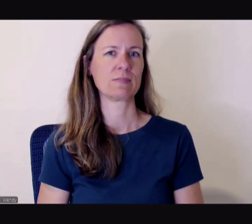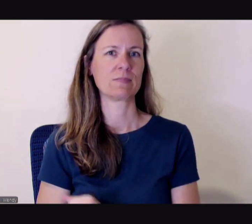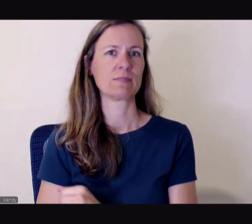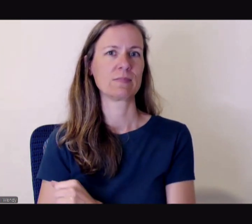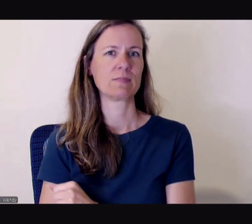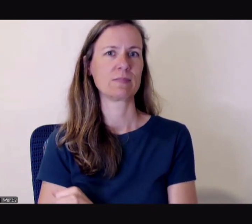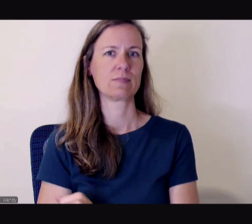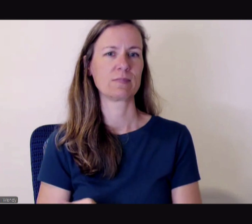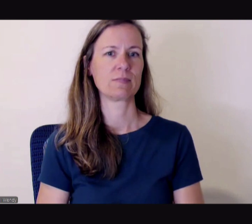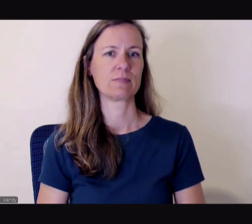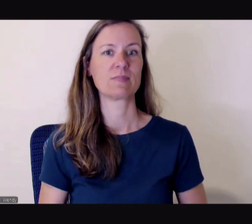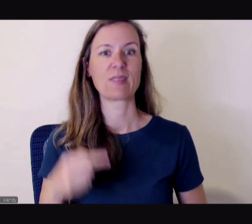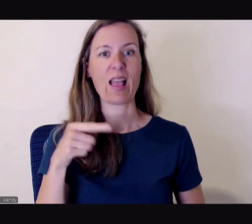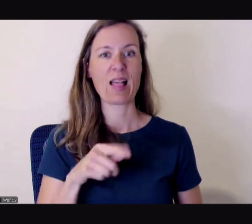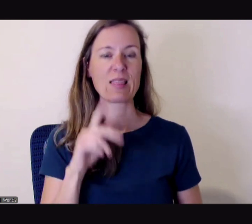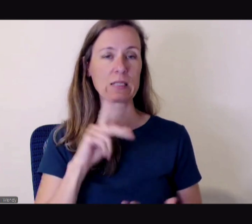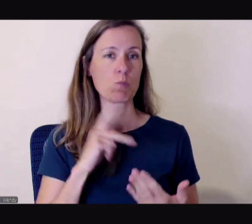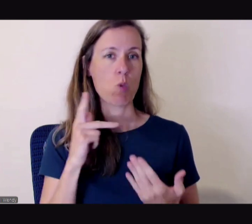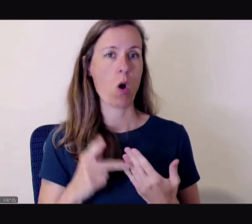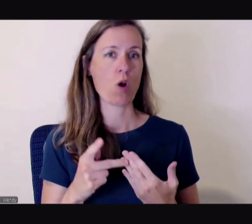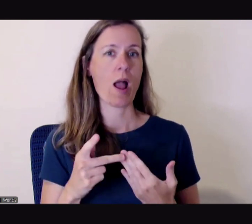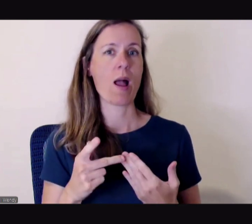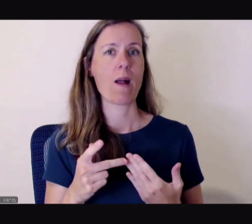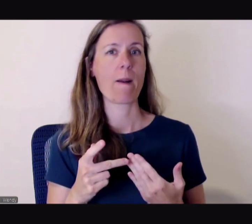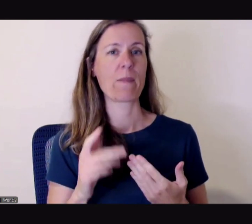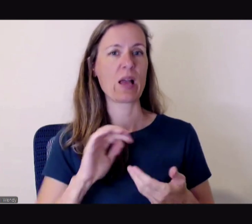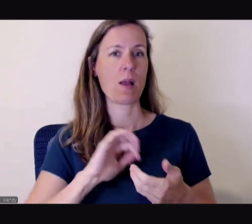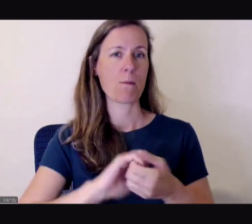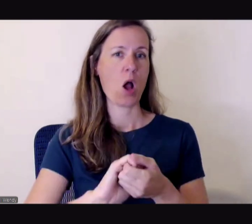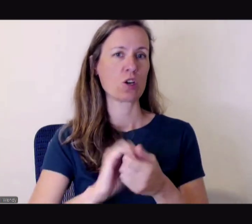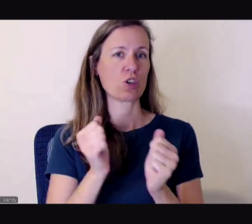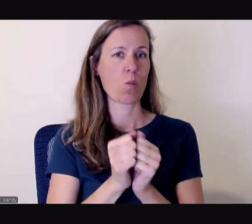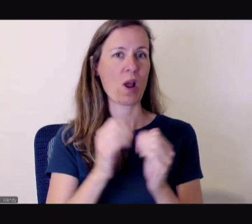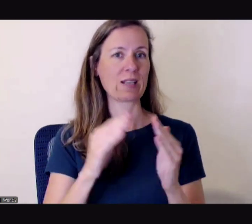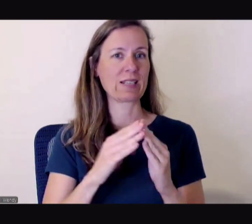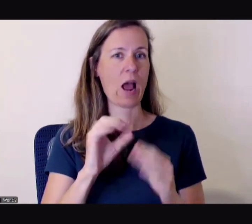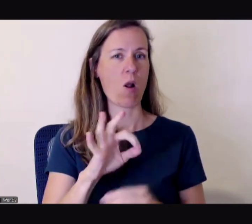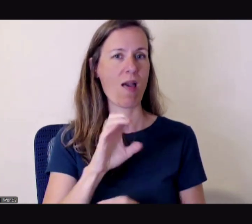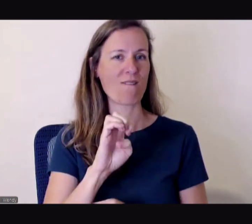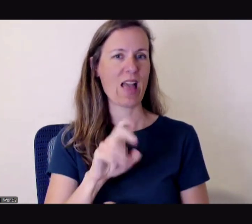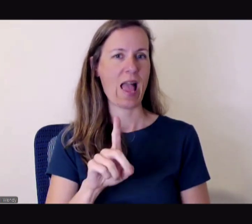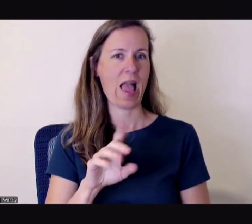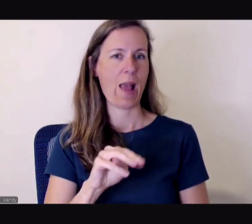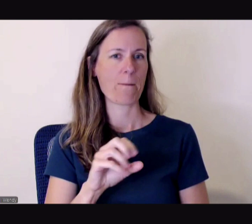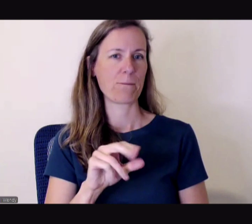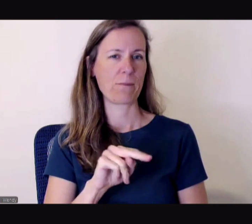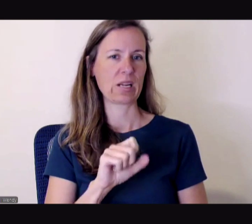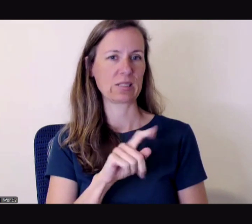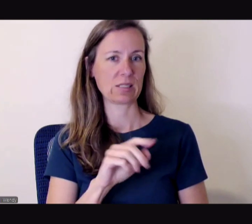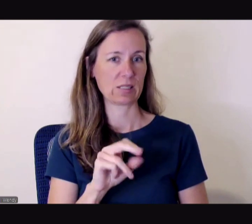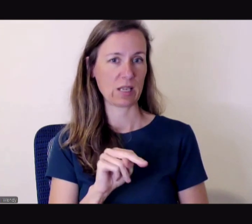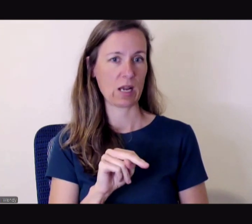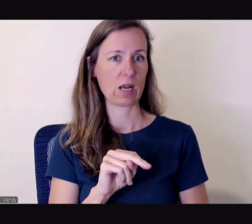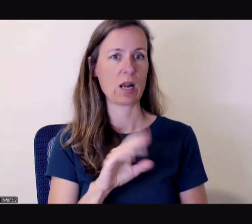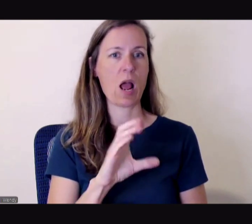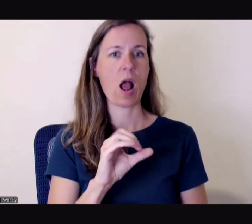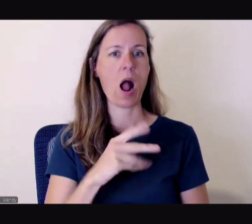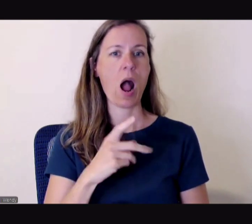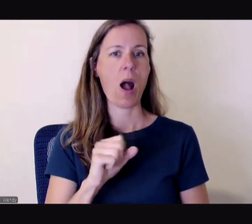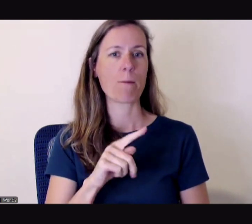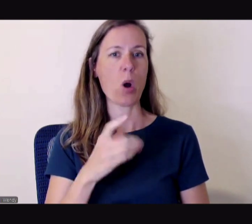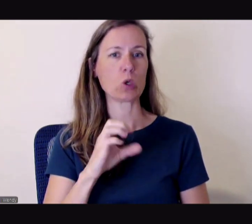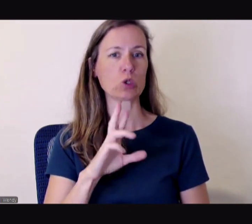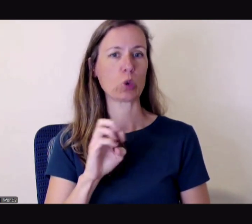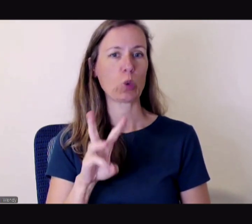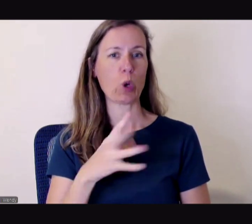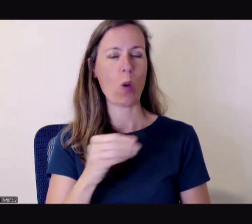This program will be in partnership with the town of Edmonston, Compost Crew, and EcoCity Farms. It's been funded through